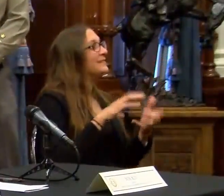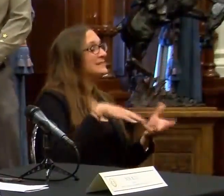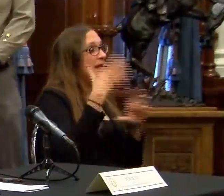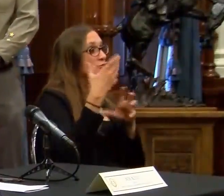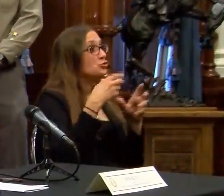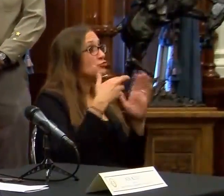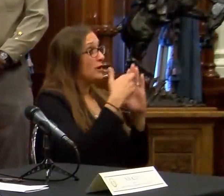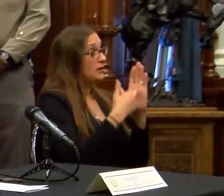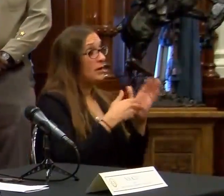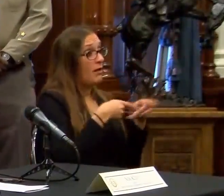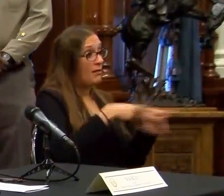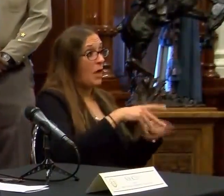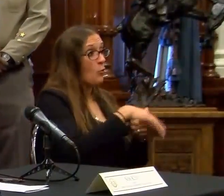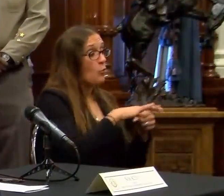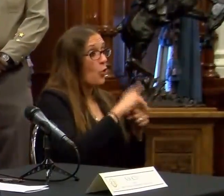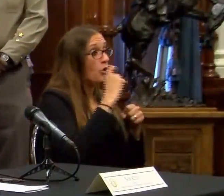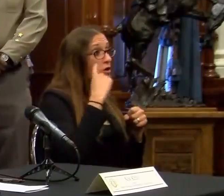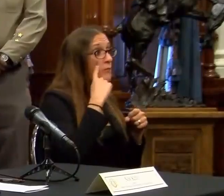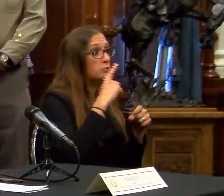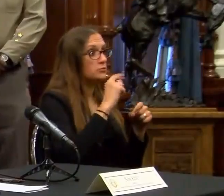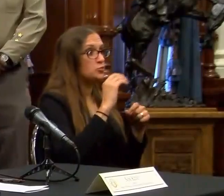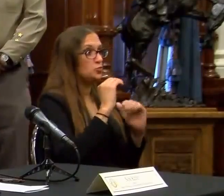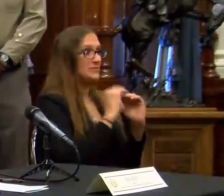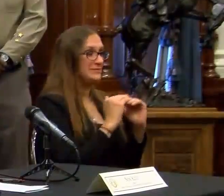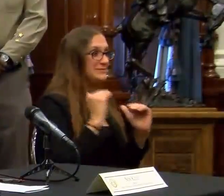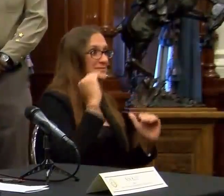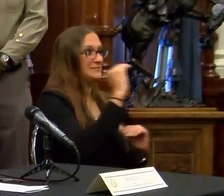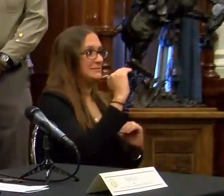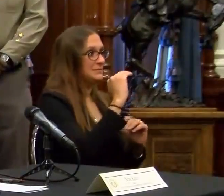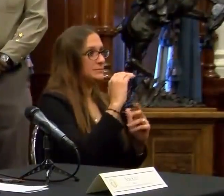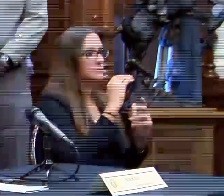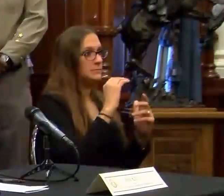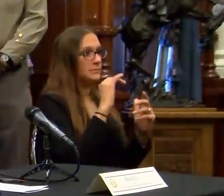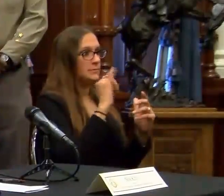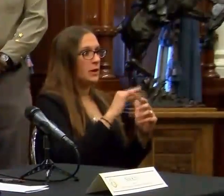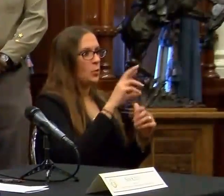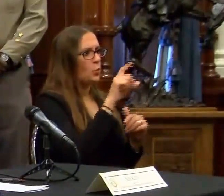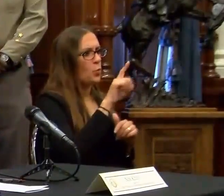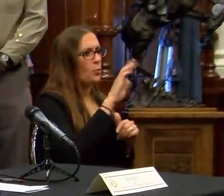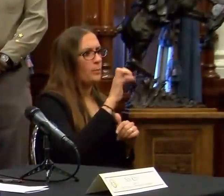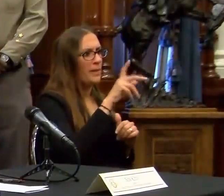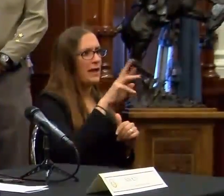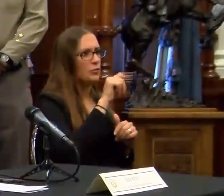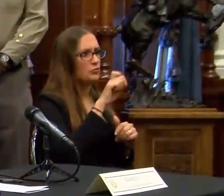declaration allow local governments to exceed the SPG rollback rate as a